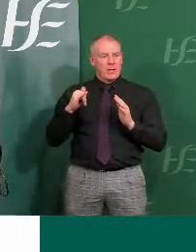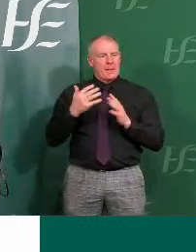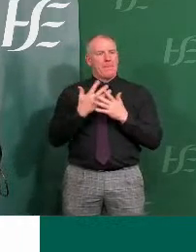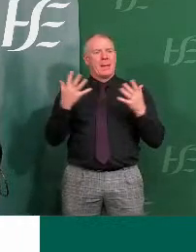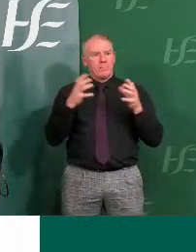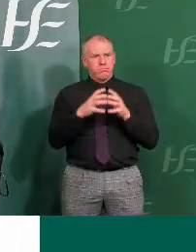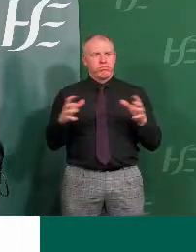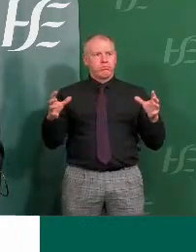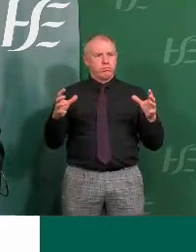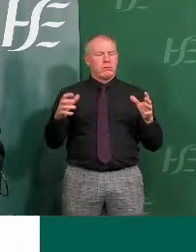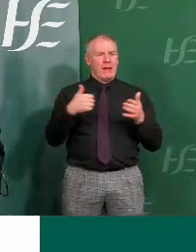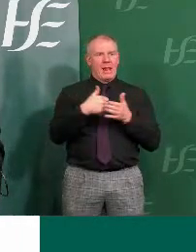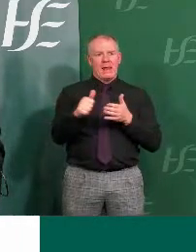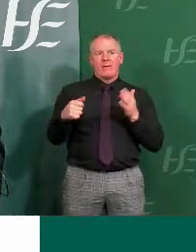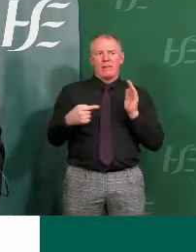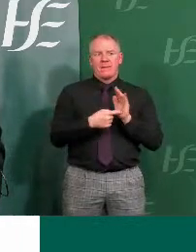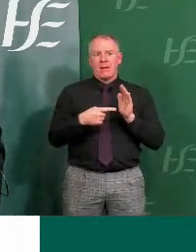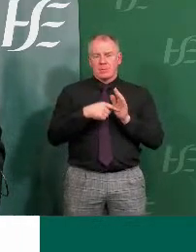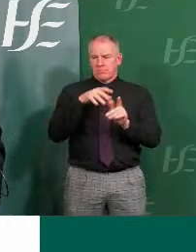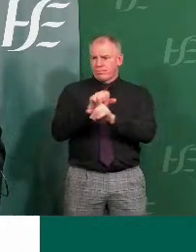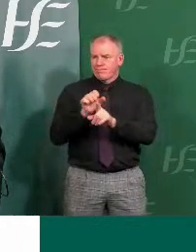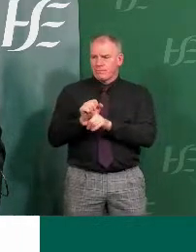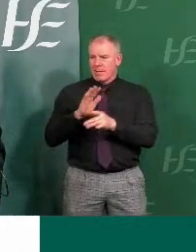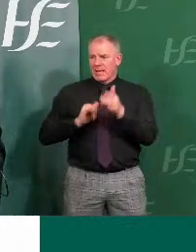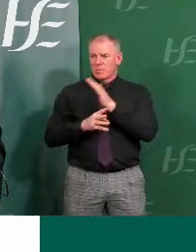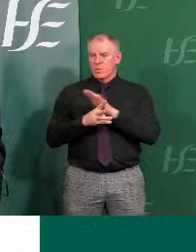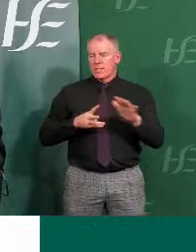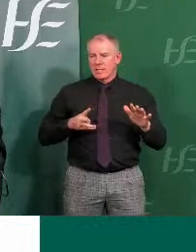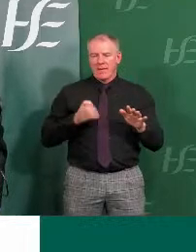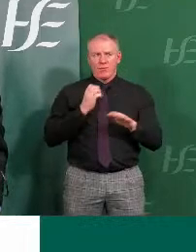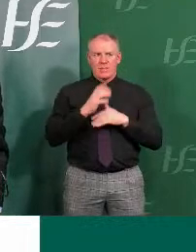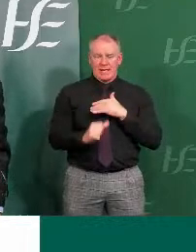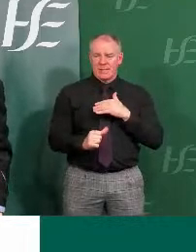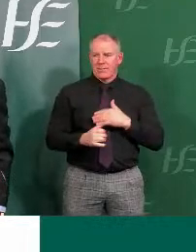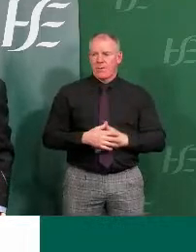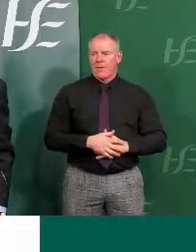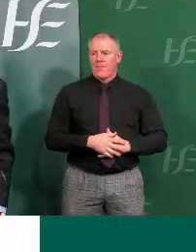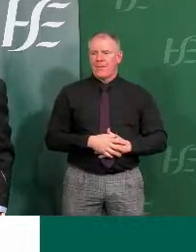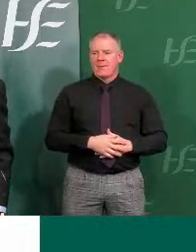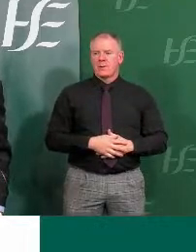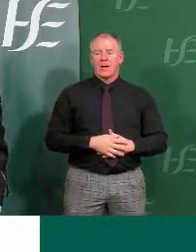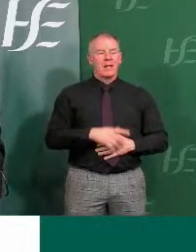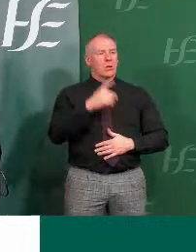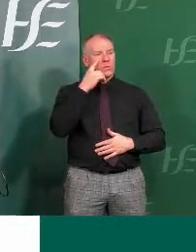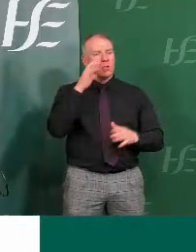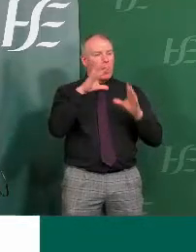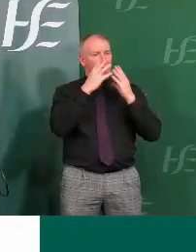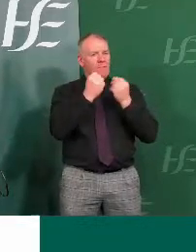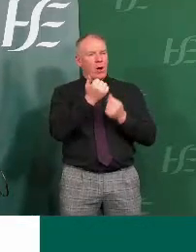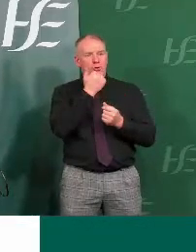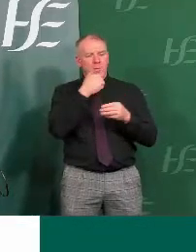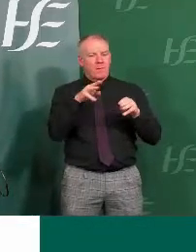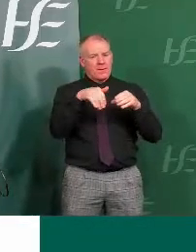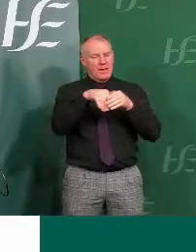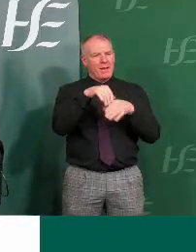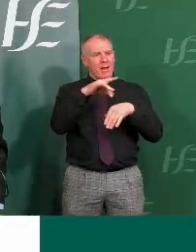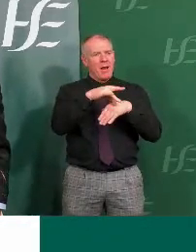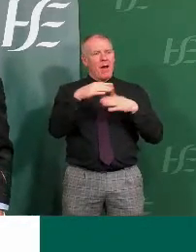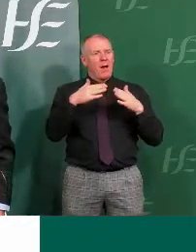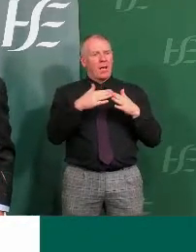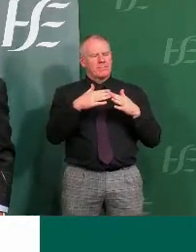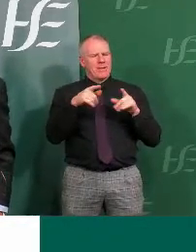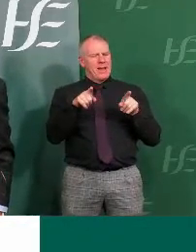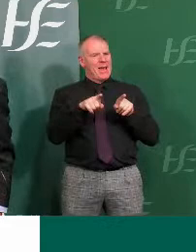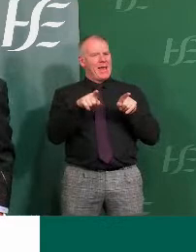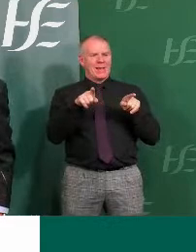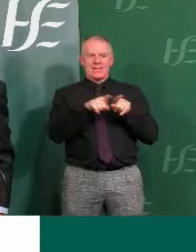of just over 11,000 cases per day. And looking at the total number of patients in hospital, that's where the disconnect